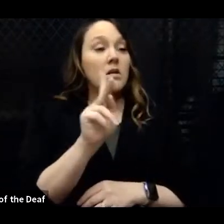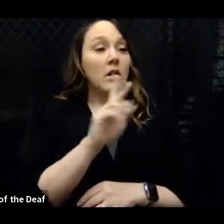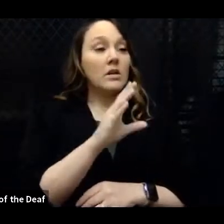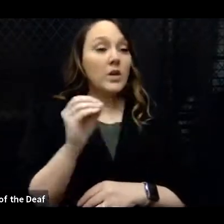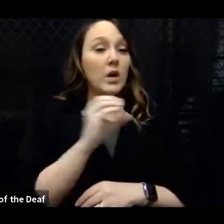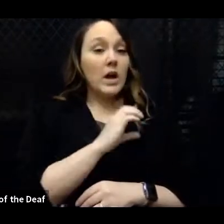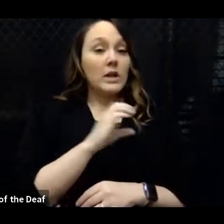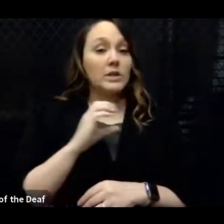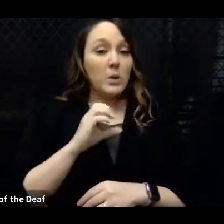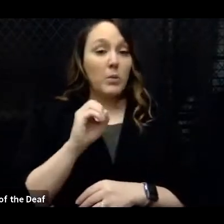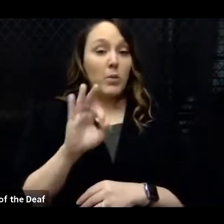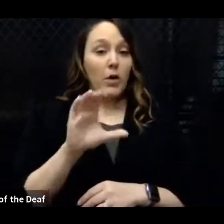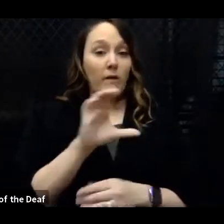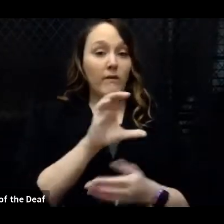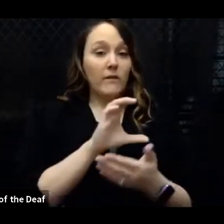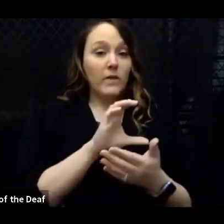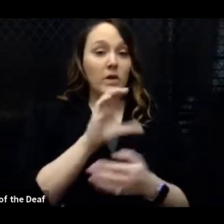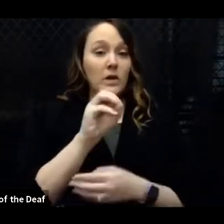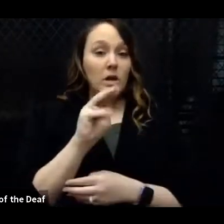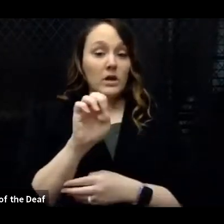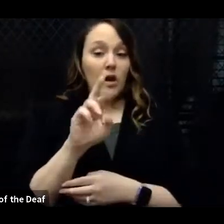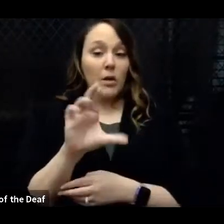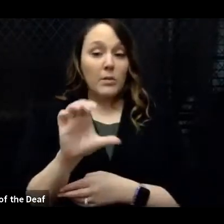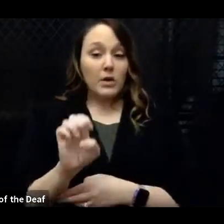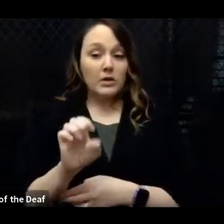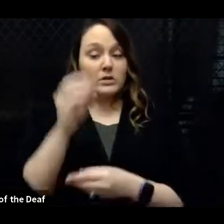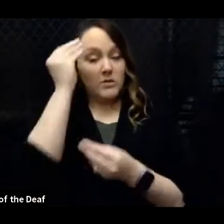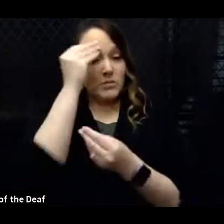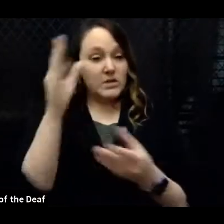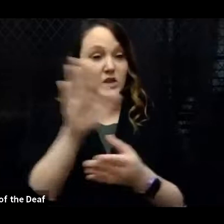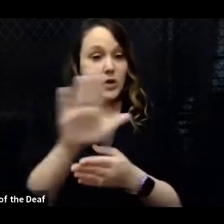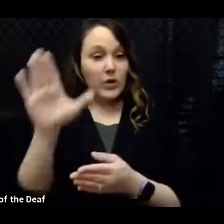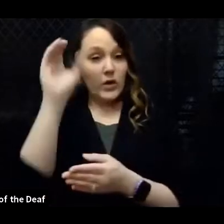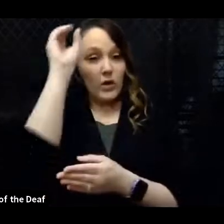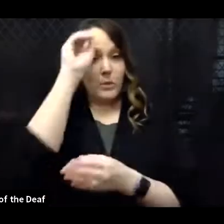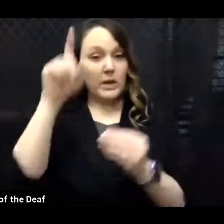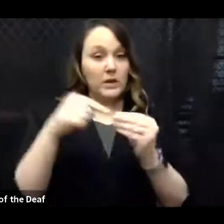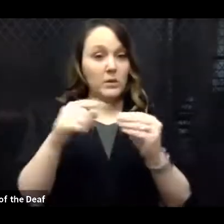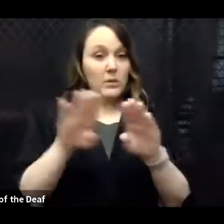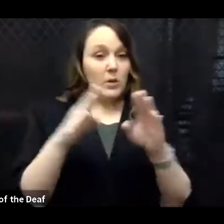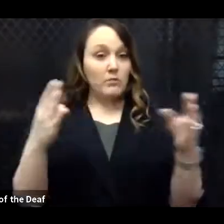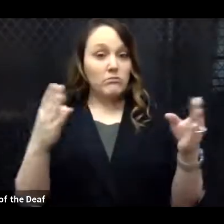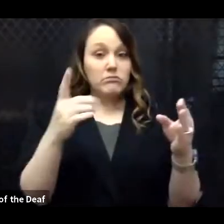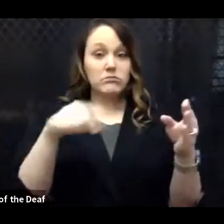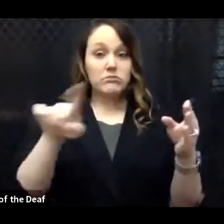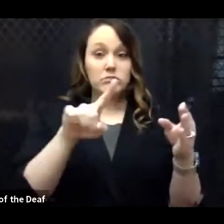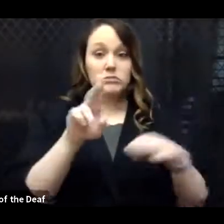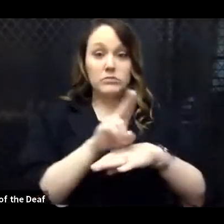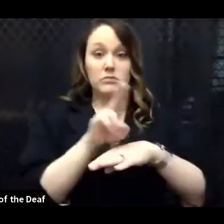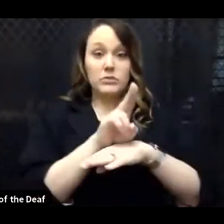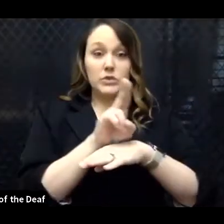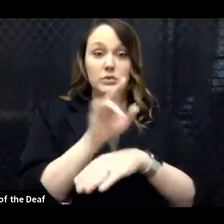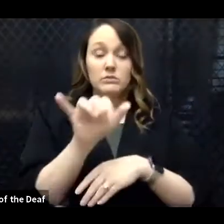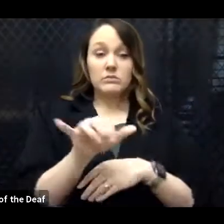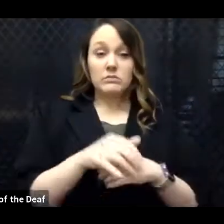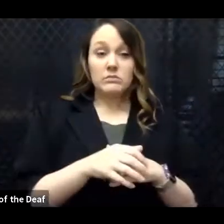survey seeking public input about reopening. Does the health department plan to use the results of this survey in any way?